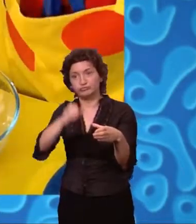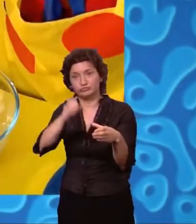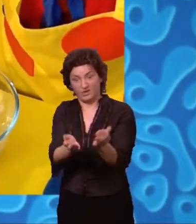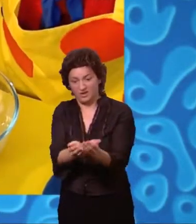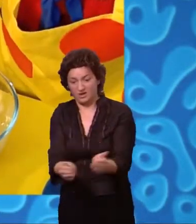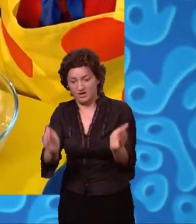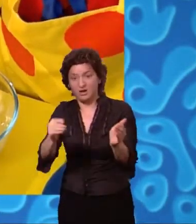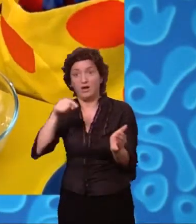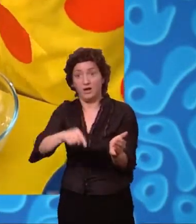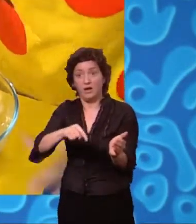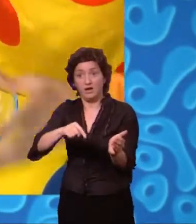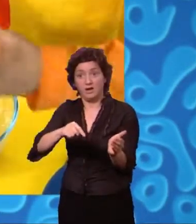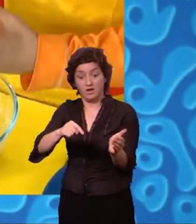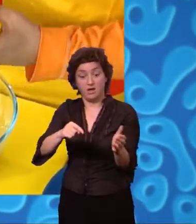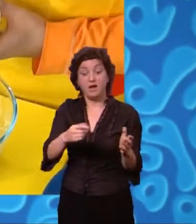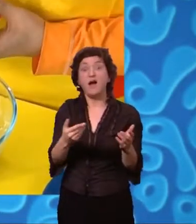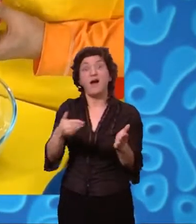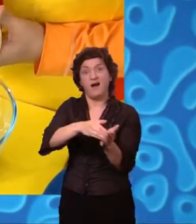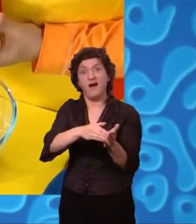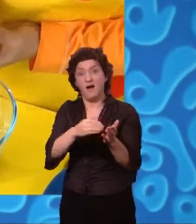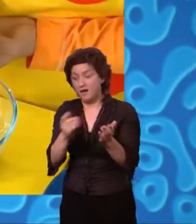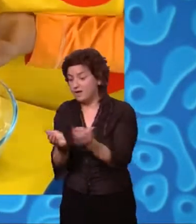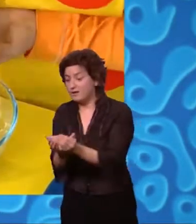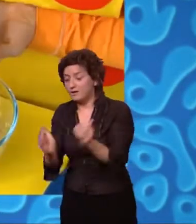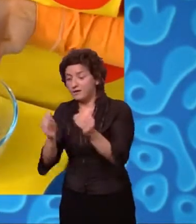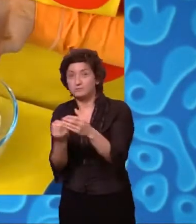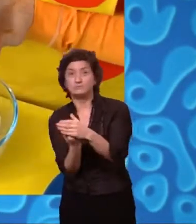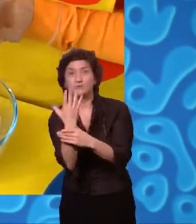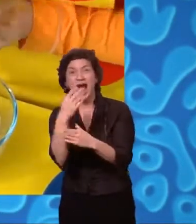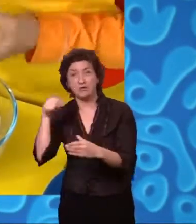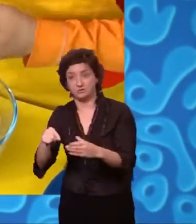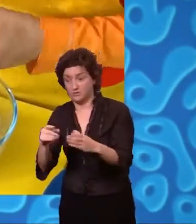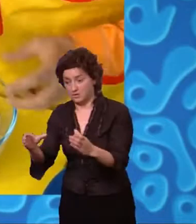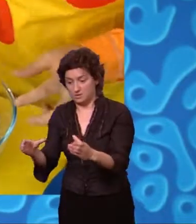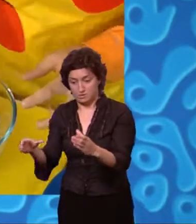and the rinsed mung bean sprouts